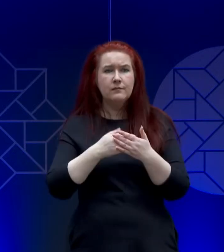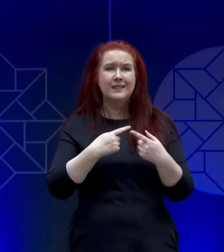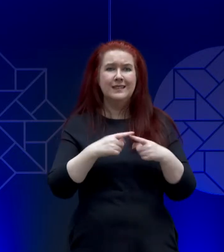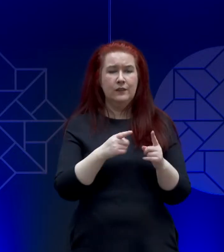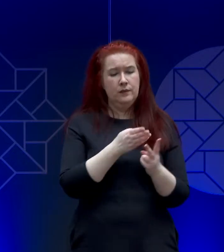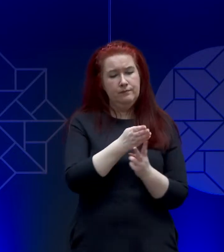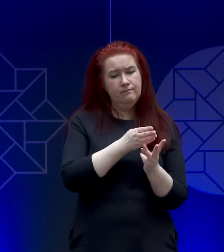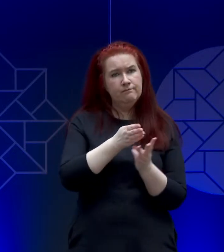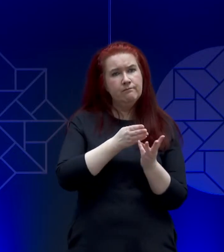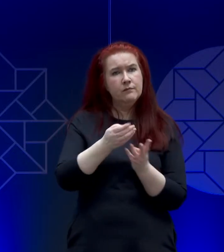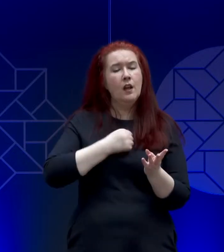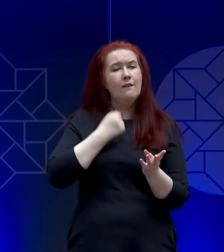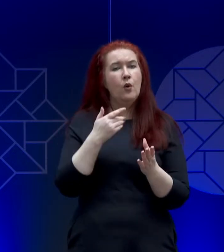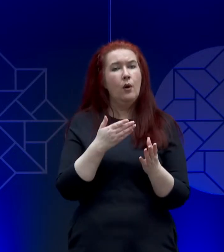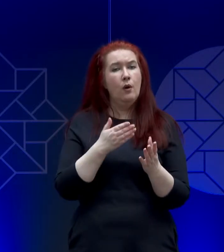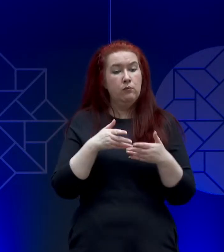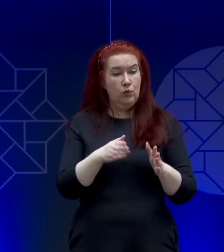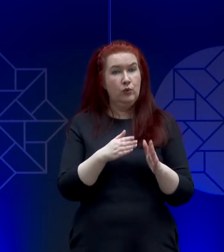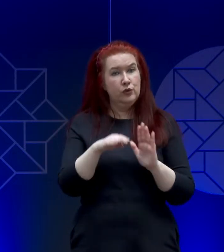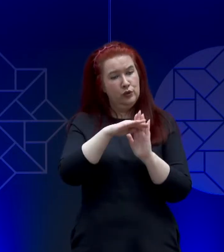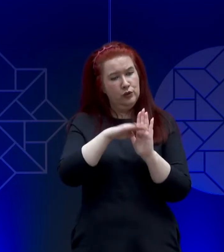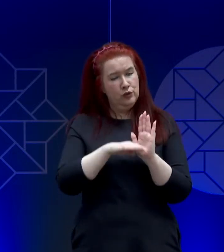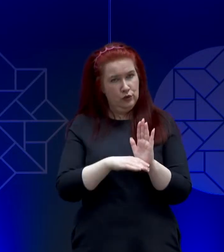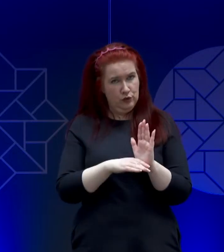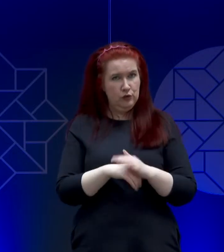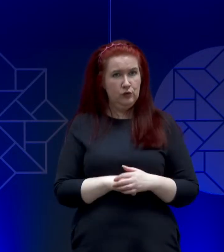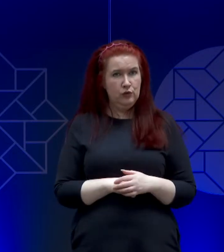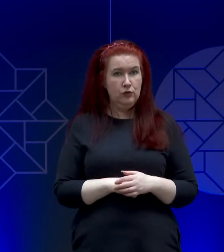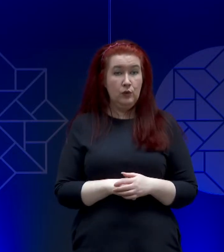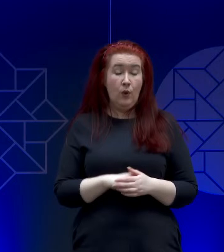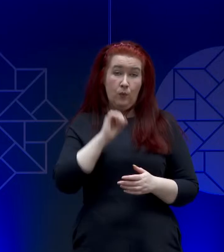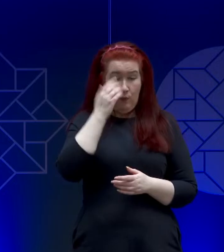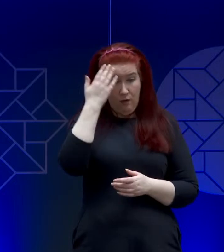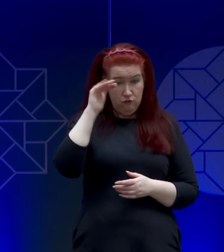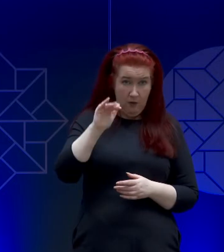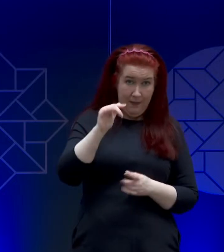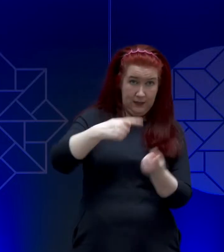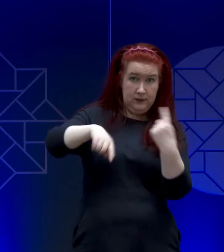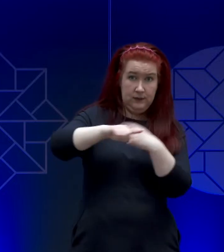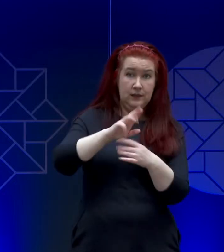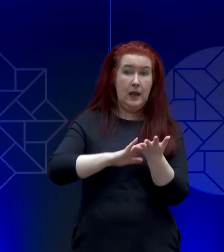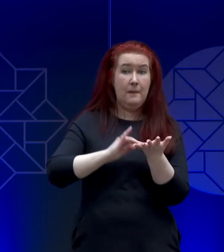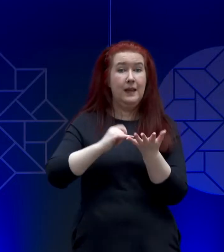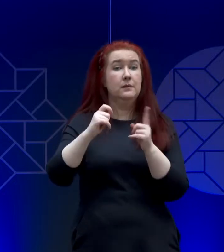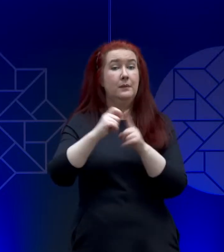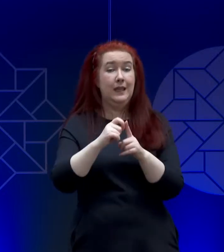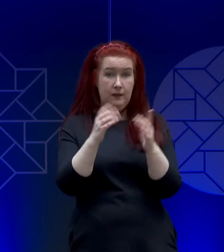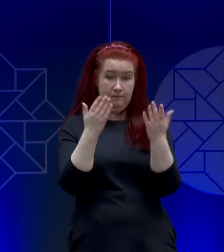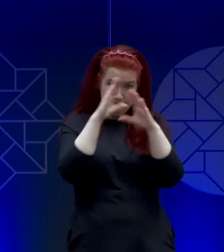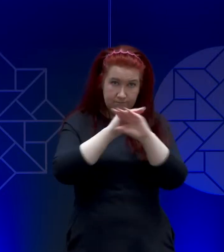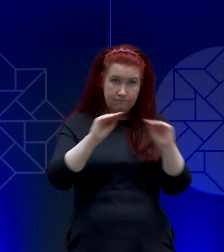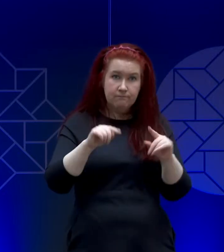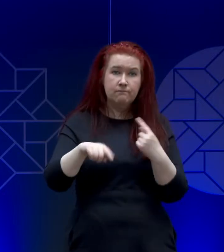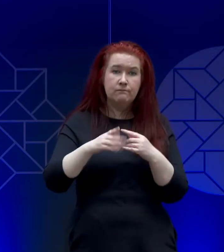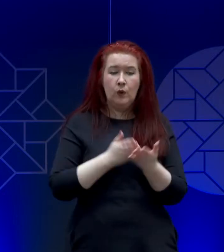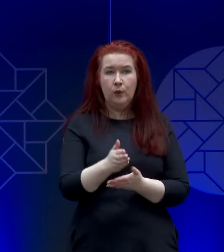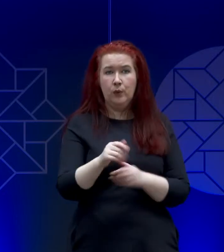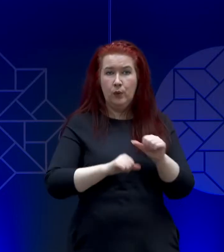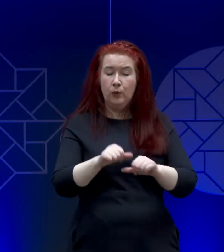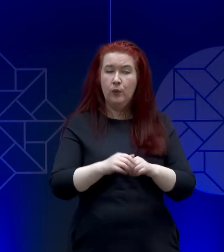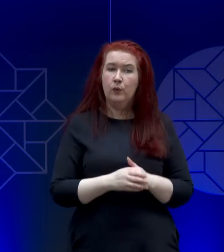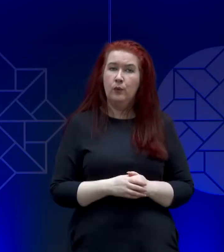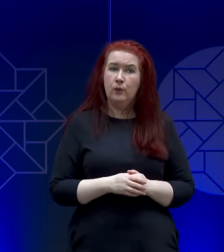approach will mean in practice. And we will be reminding members of Parliament as we do that. So that the delivery of the